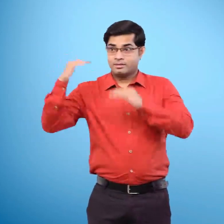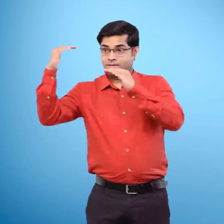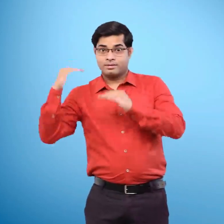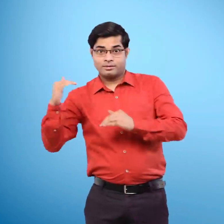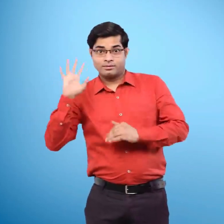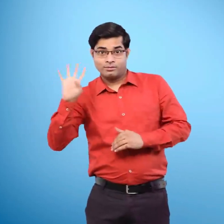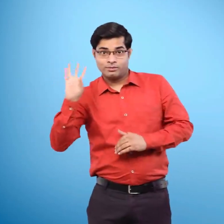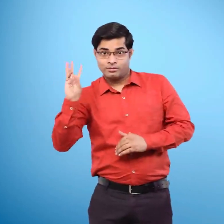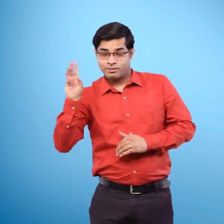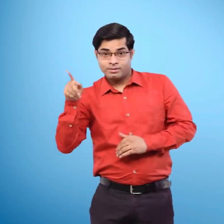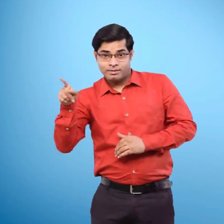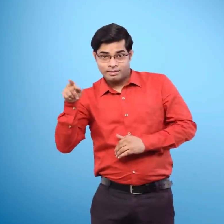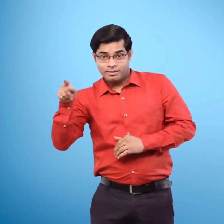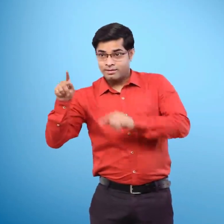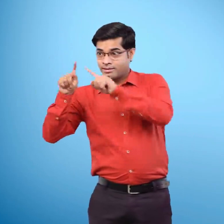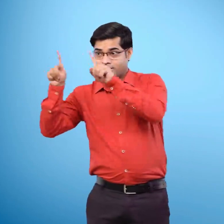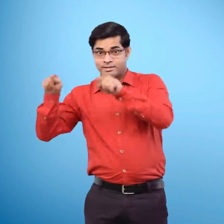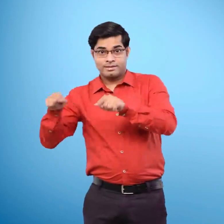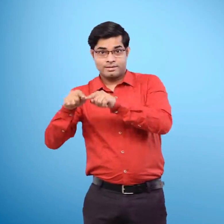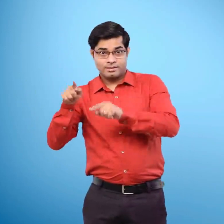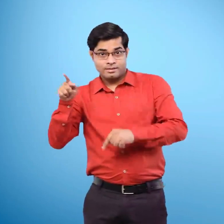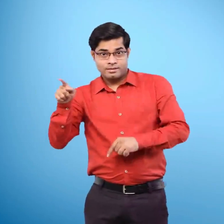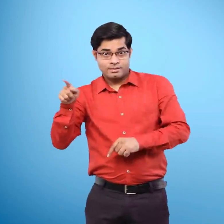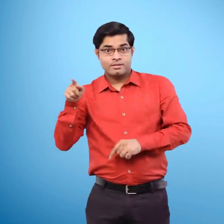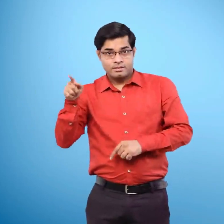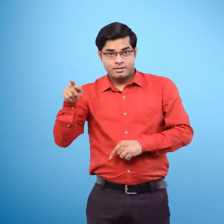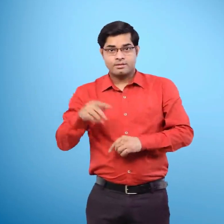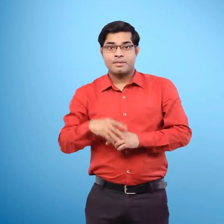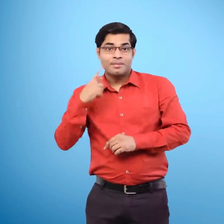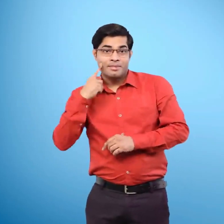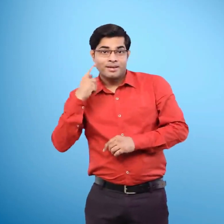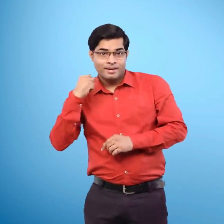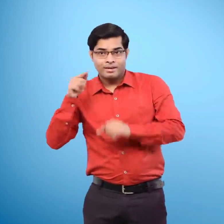The fourth corner piece has a pattern made from 4 small yellow squares